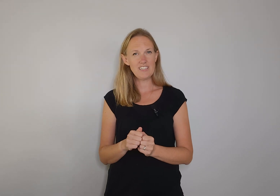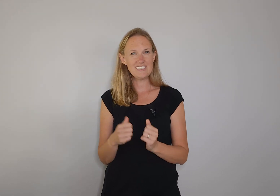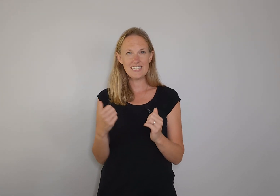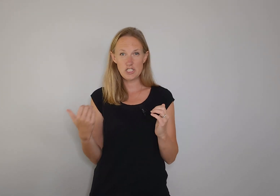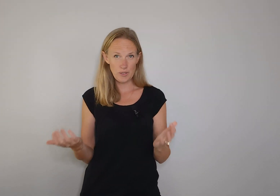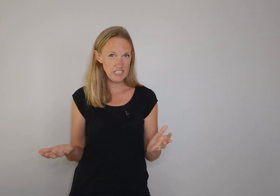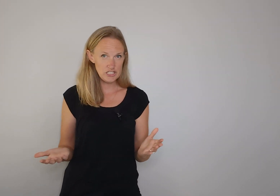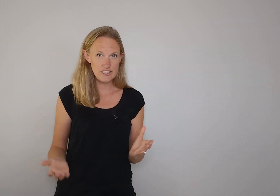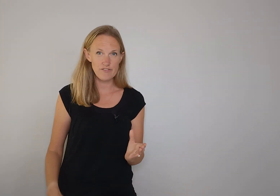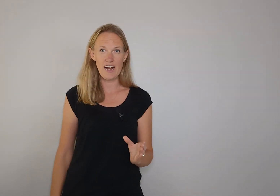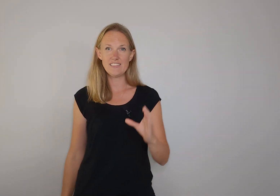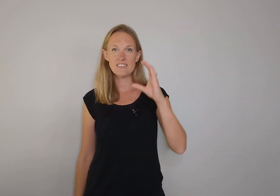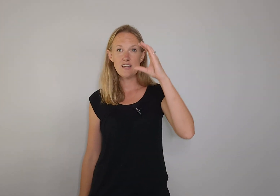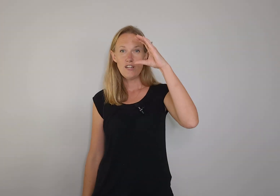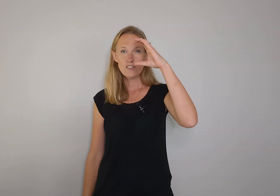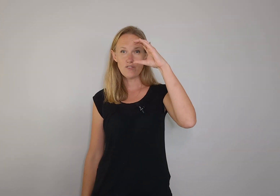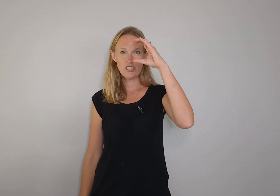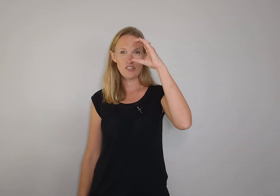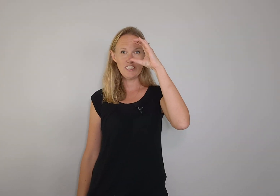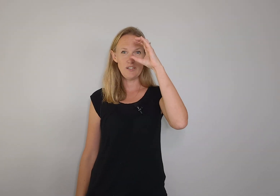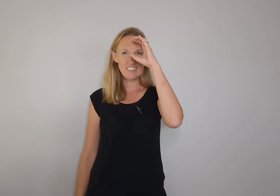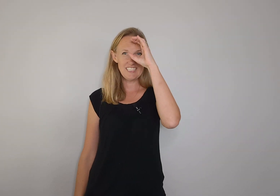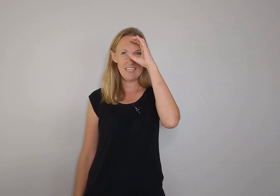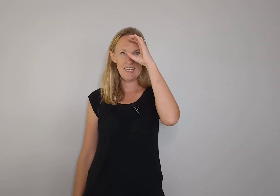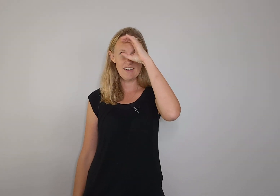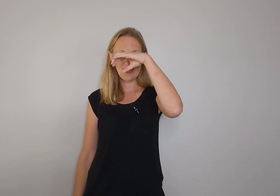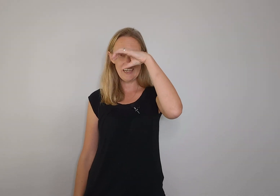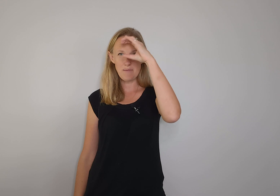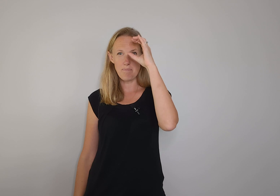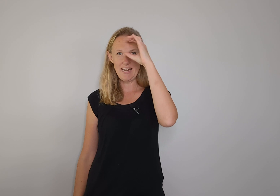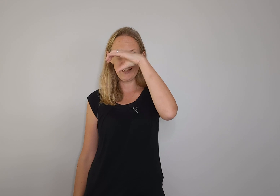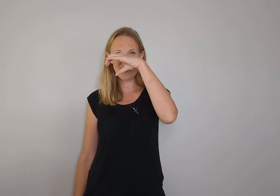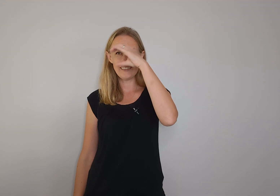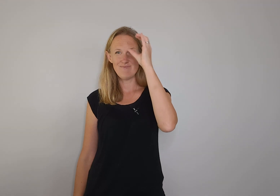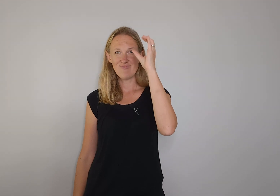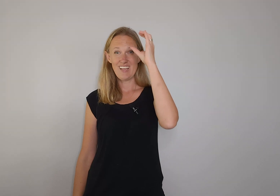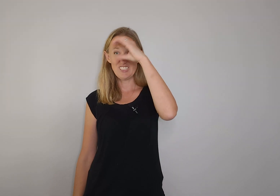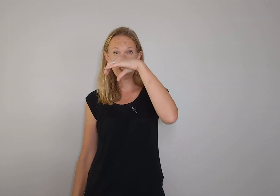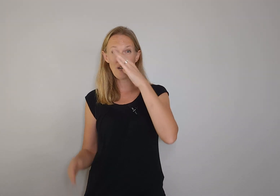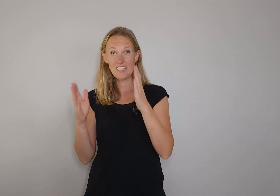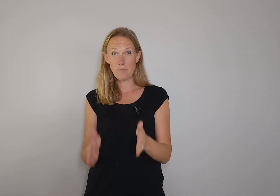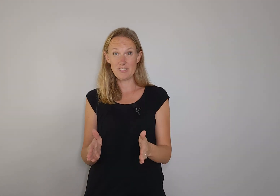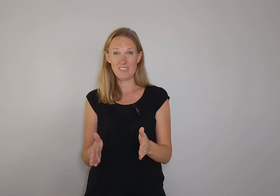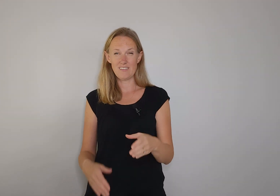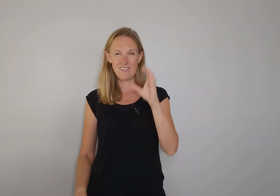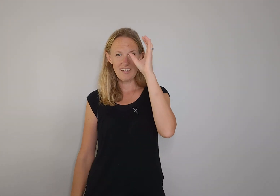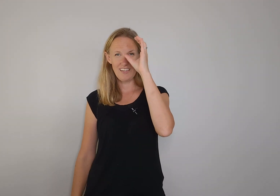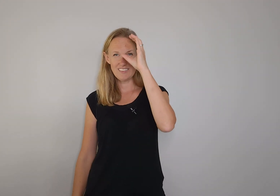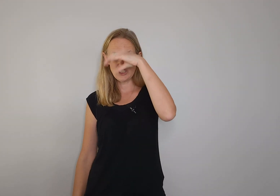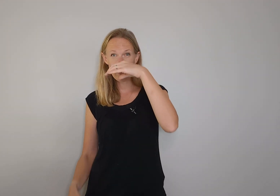going to say strangers and friends. So for strange, you have a C here and you kind of bend it. Strange person. Okay,